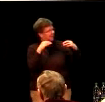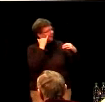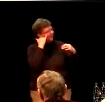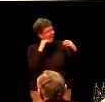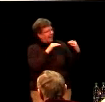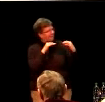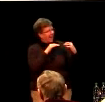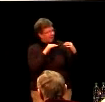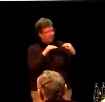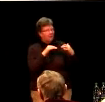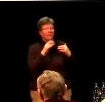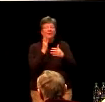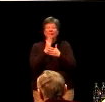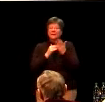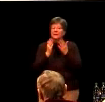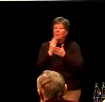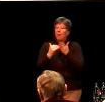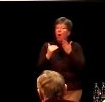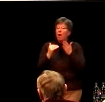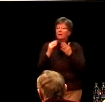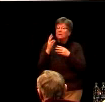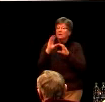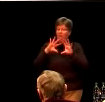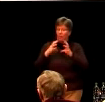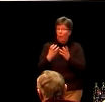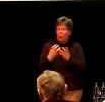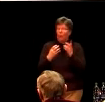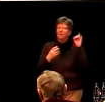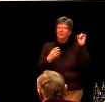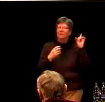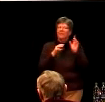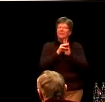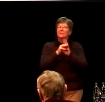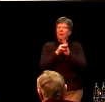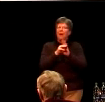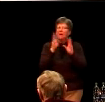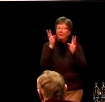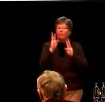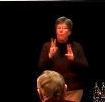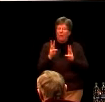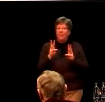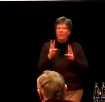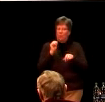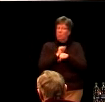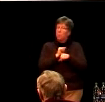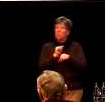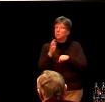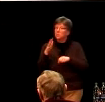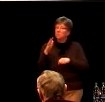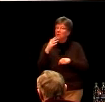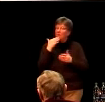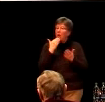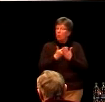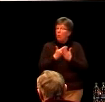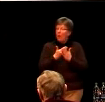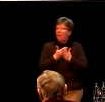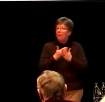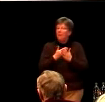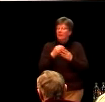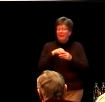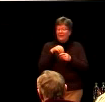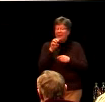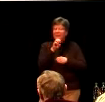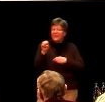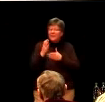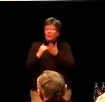And in some parts of the world, this model of weather works fairly well. In the eastern